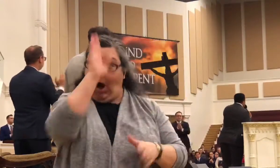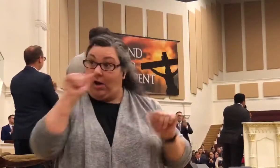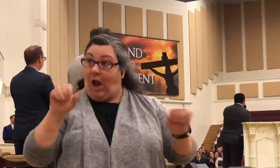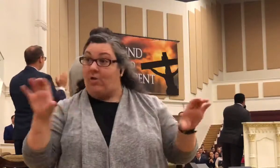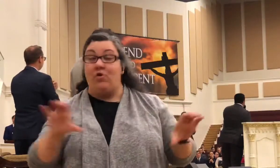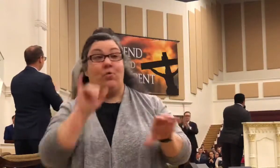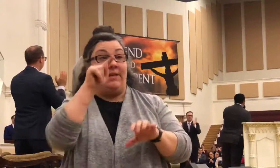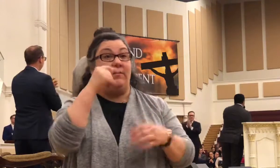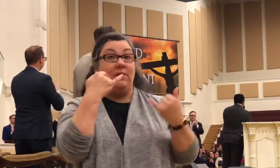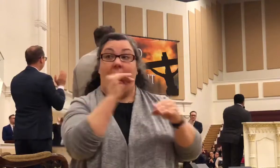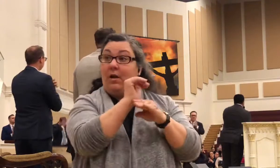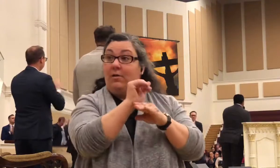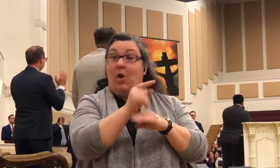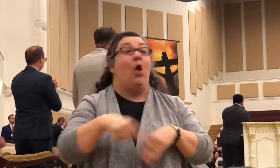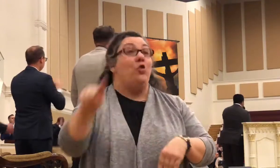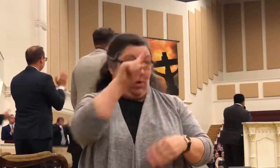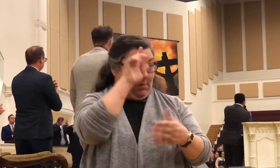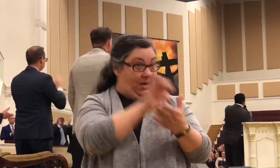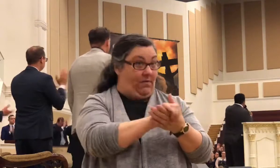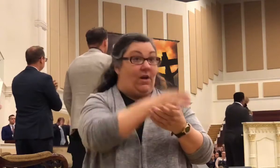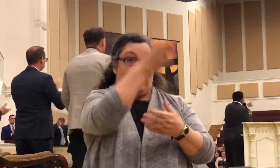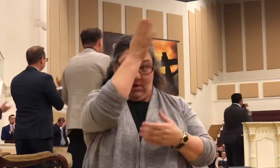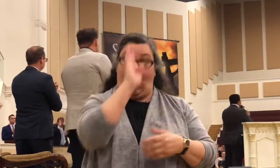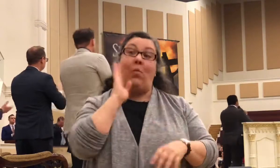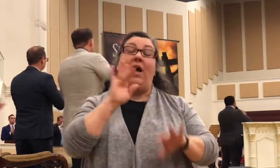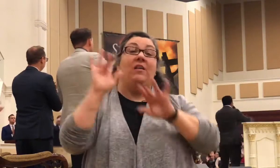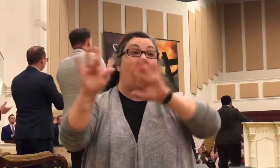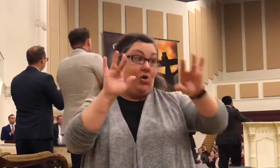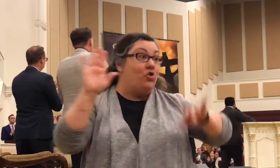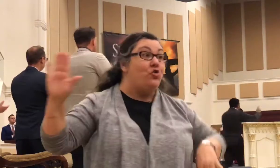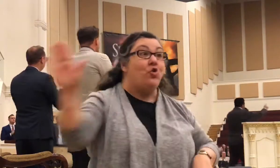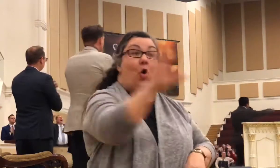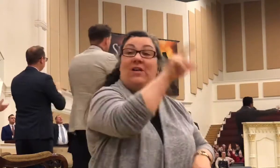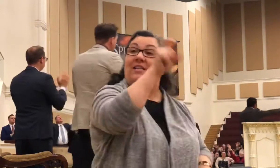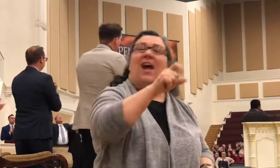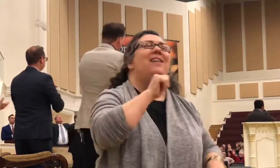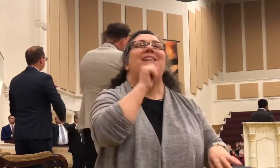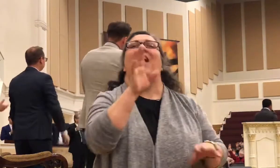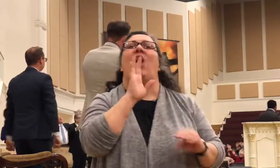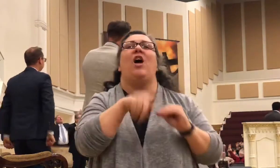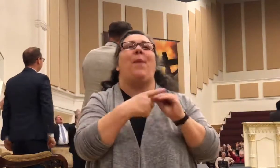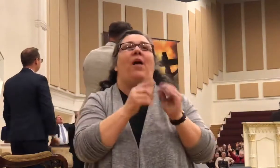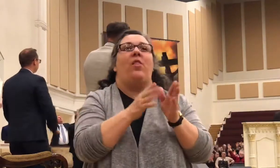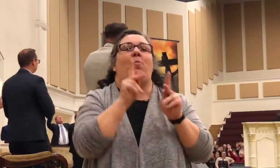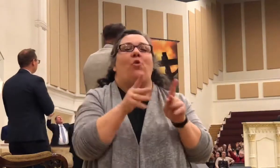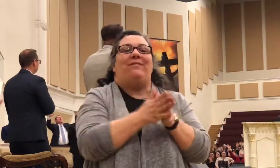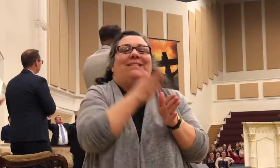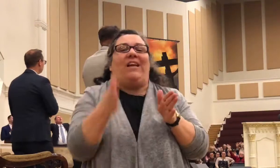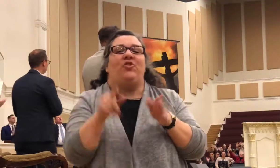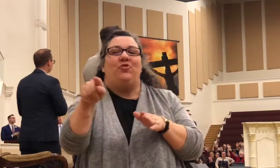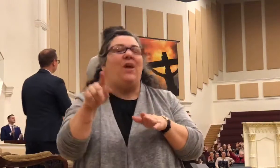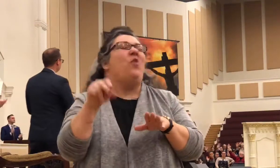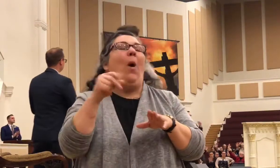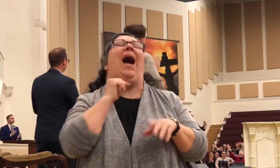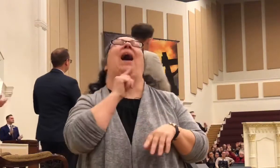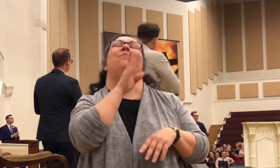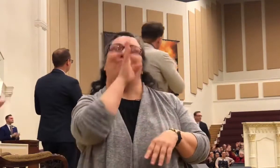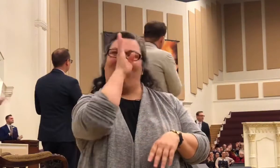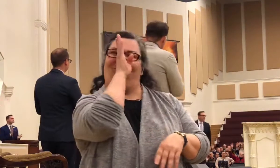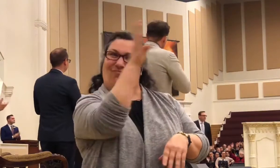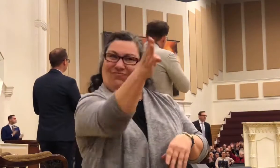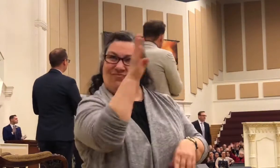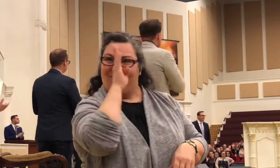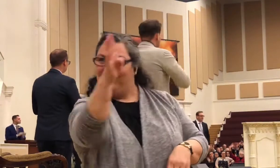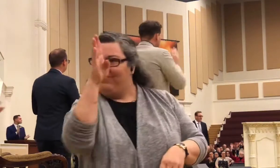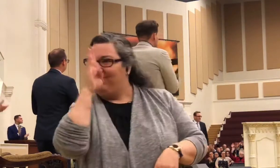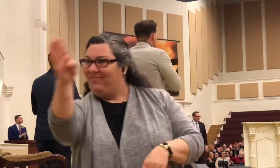it in this place, if you believe that God's going to touch your need, I'm not talking to your neighbor next to you. I'm talking to you. Yes,